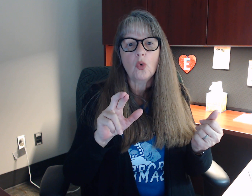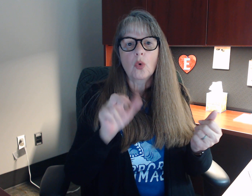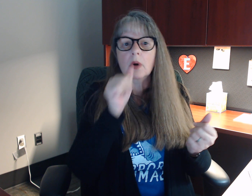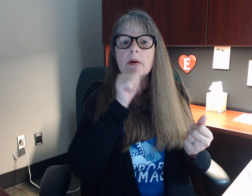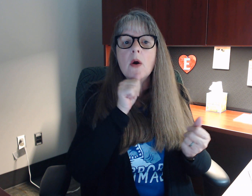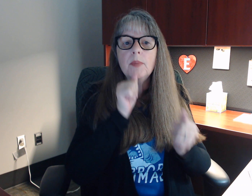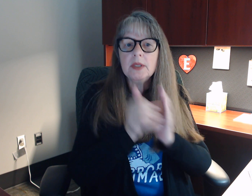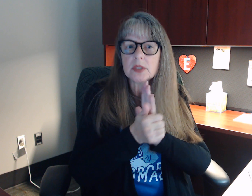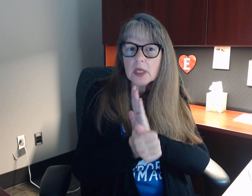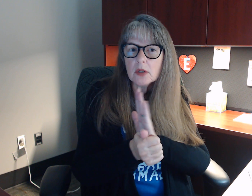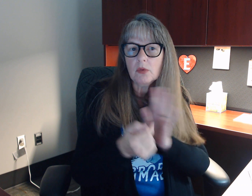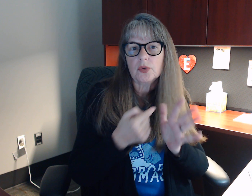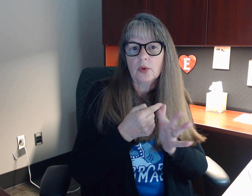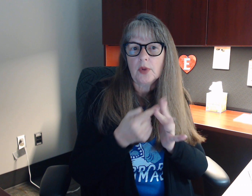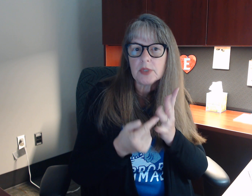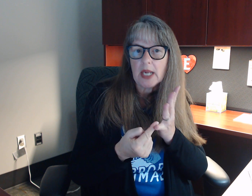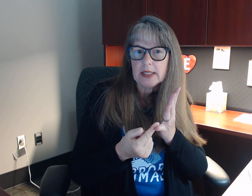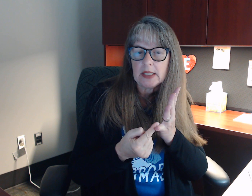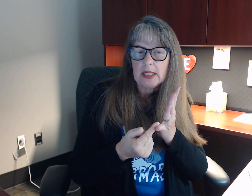or coping skills or those kind of things.